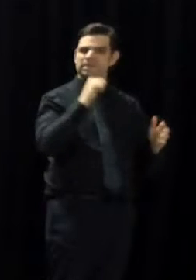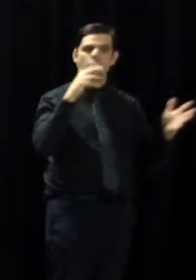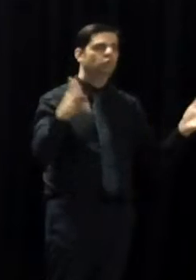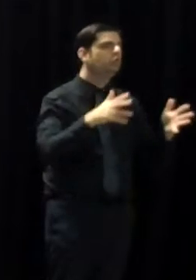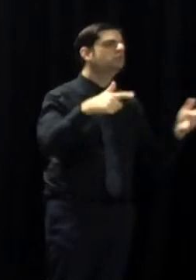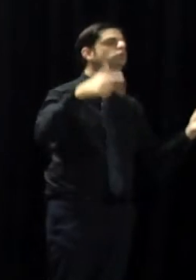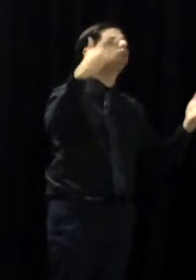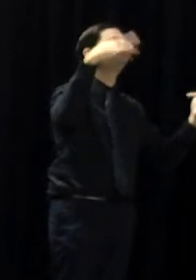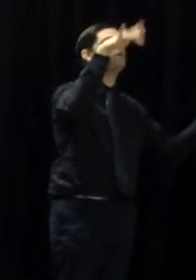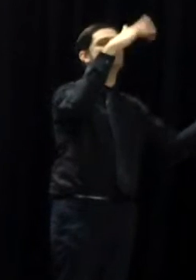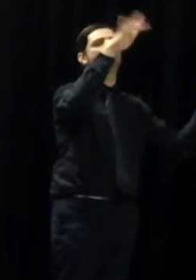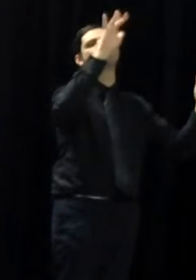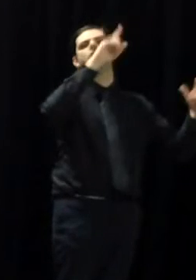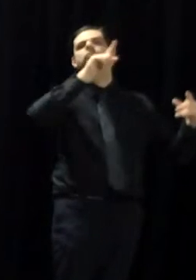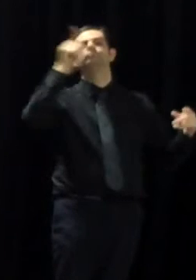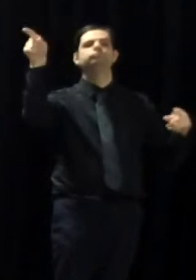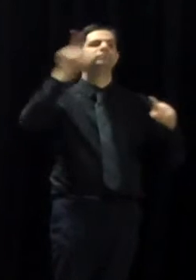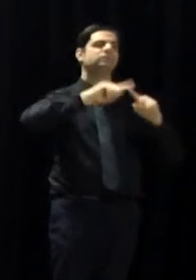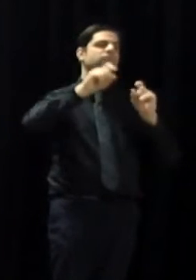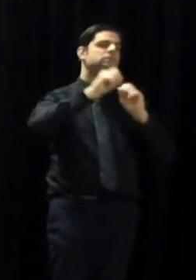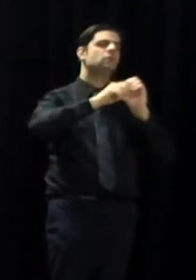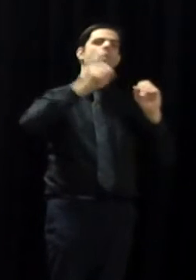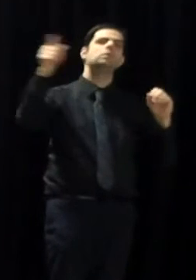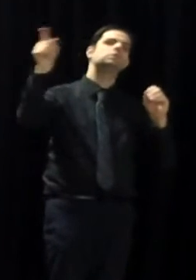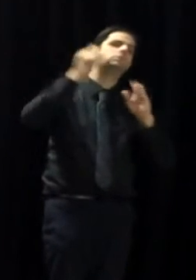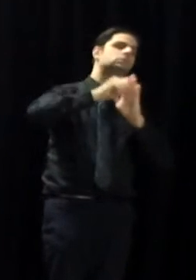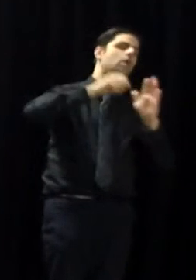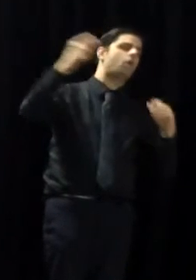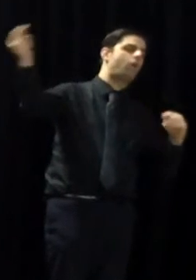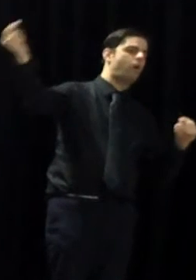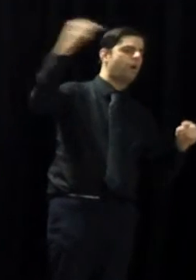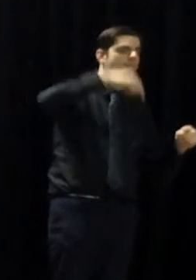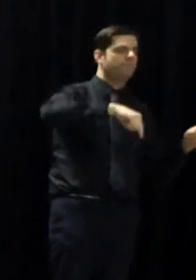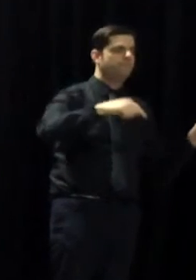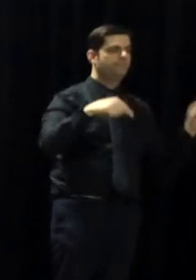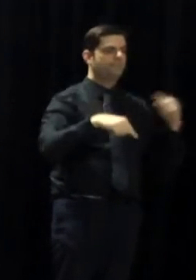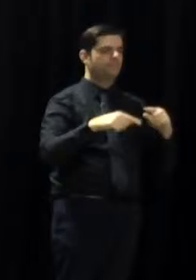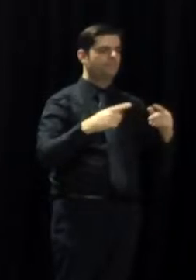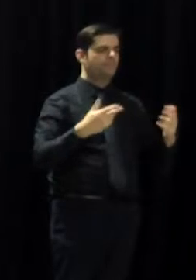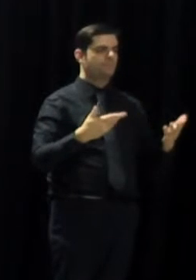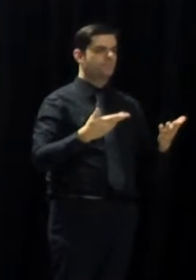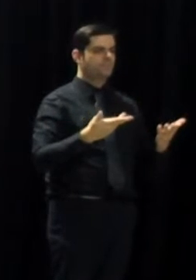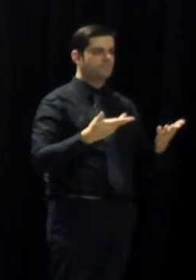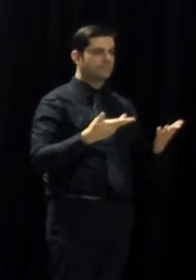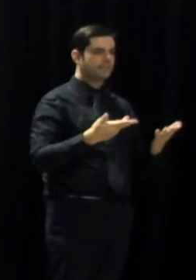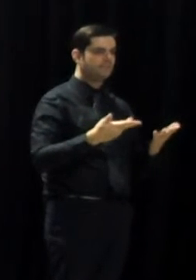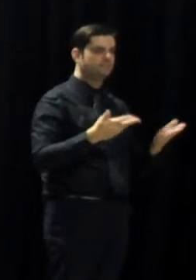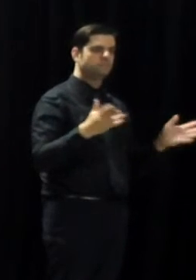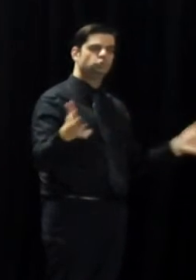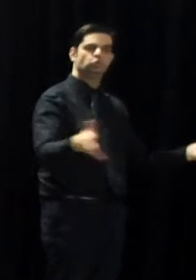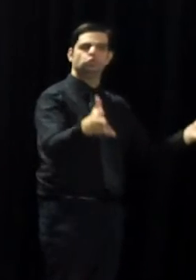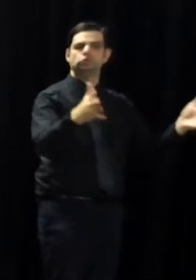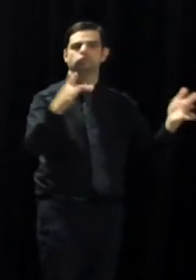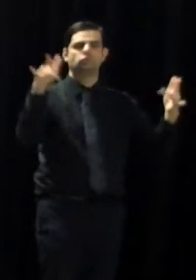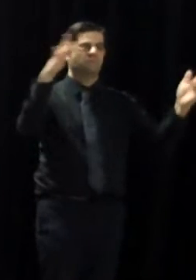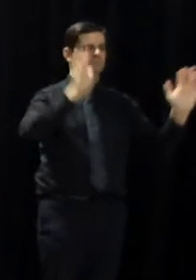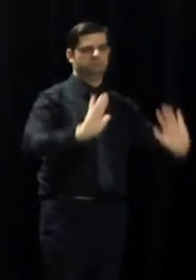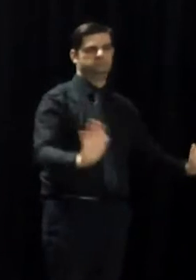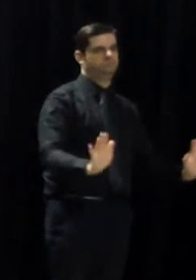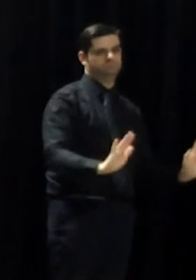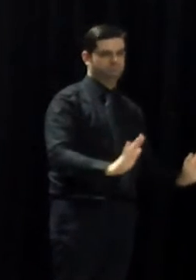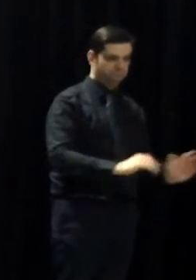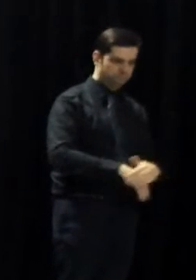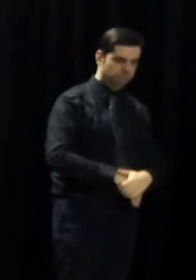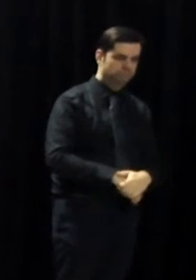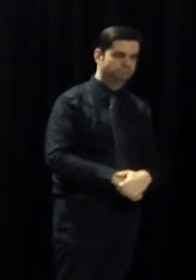hard. This is like, this ruins my plans too, just like everybody else. Great Thanksgiving